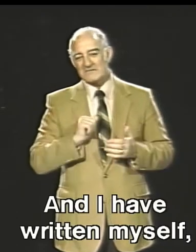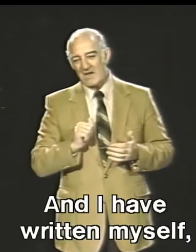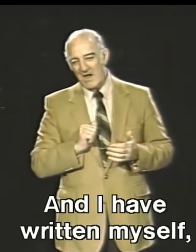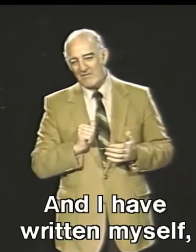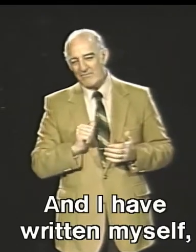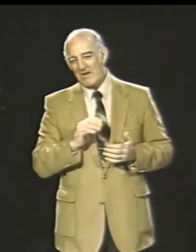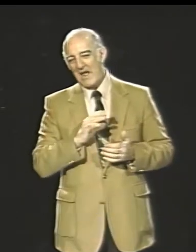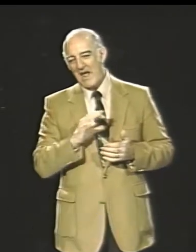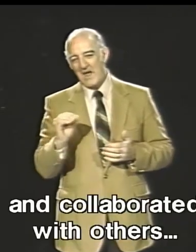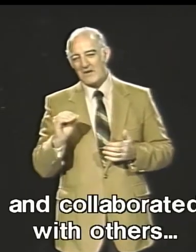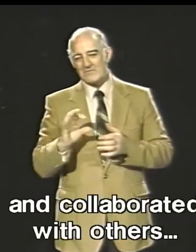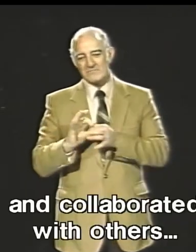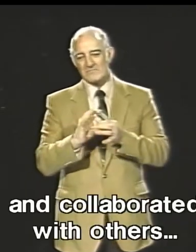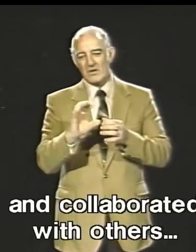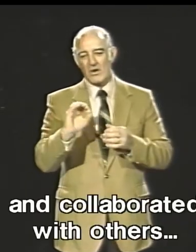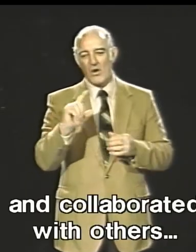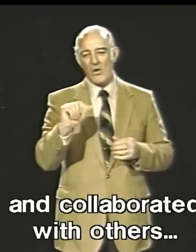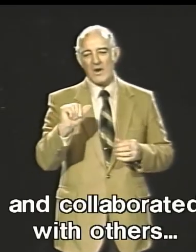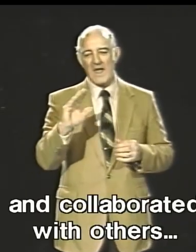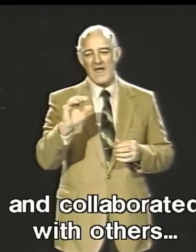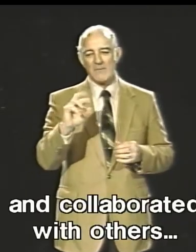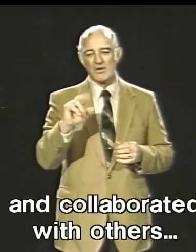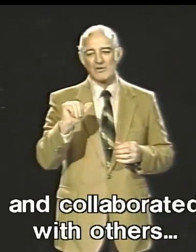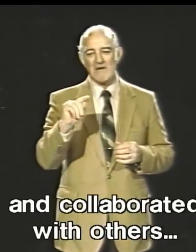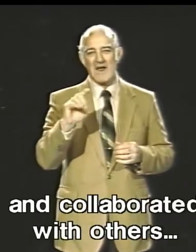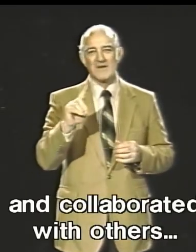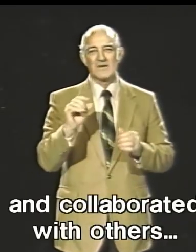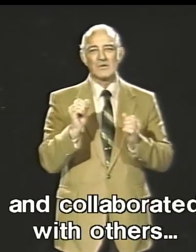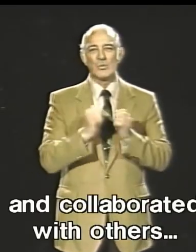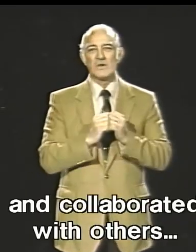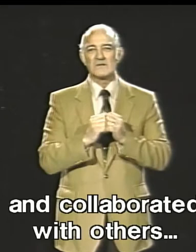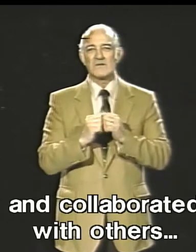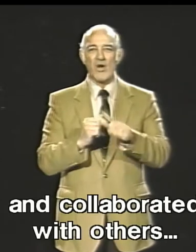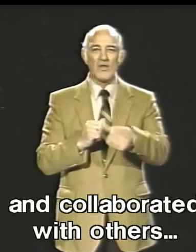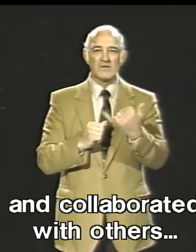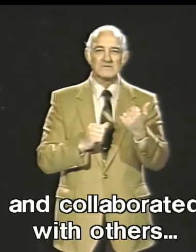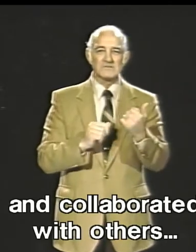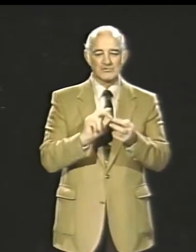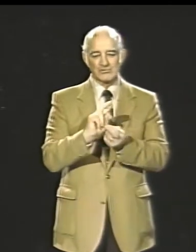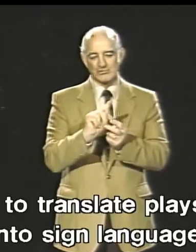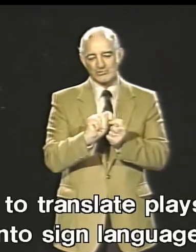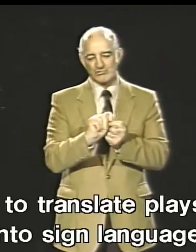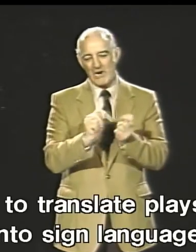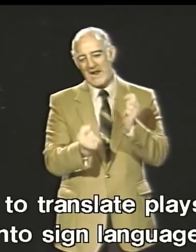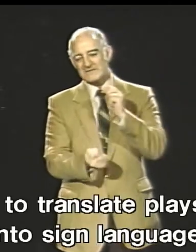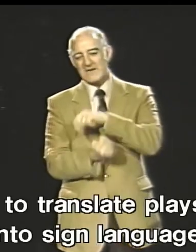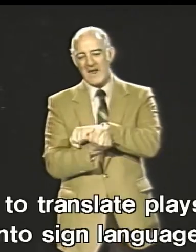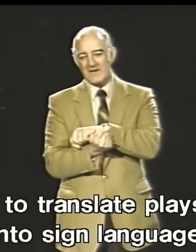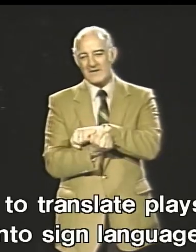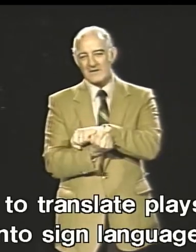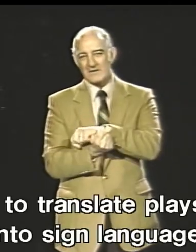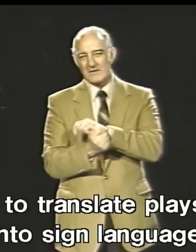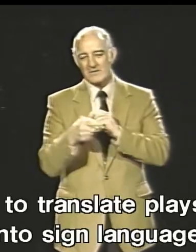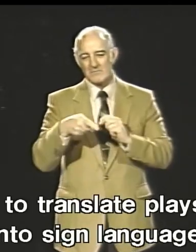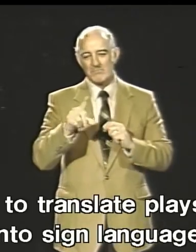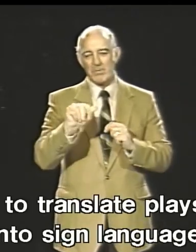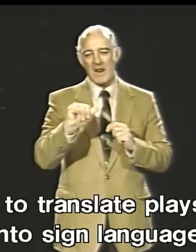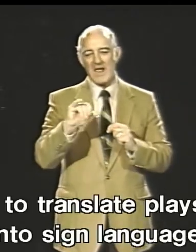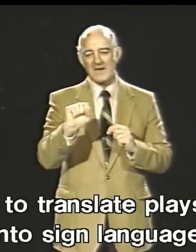I have written myself and collaborated with some others to translate plays